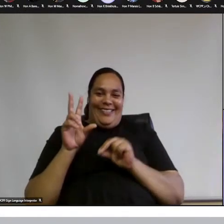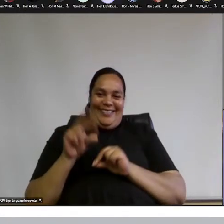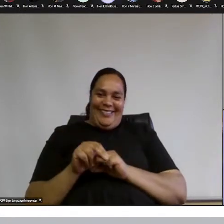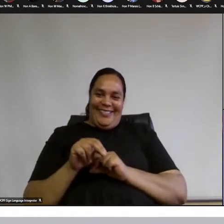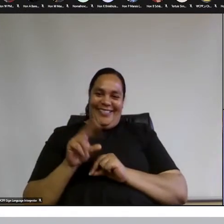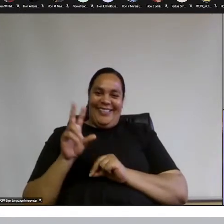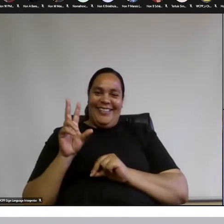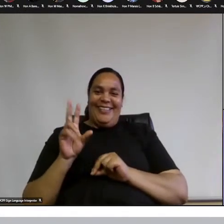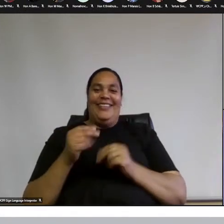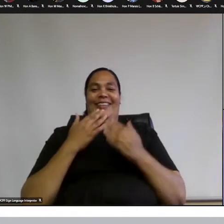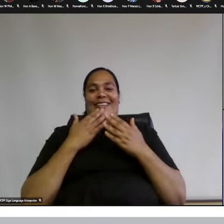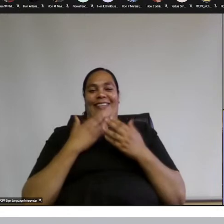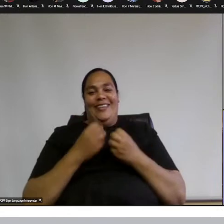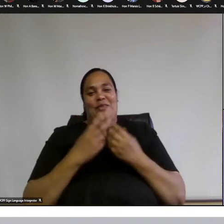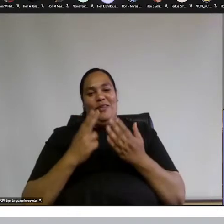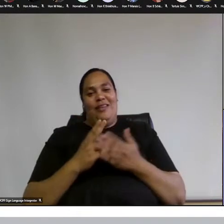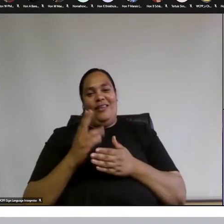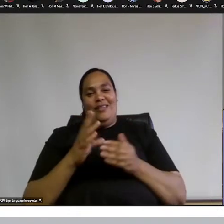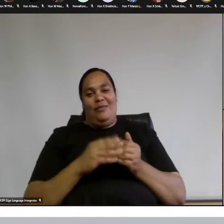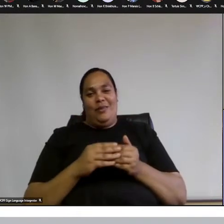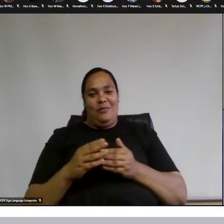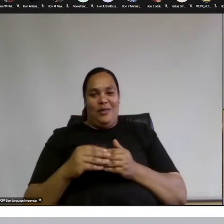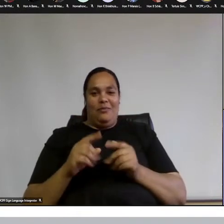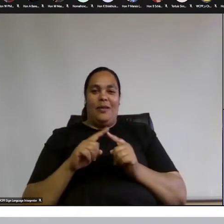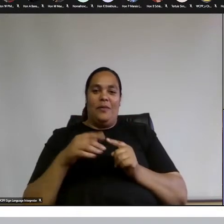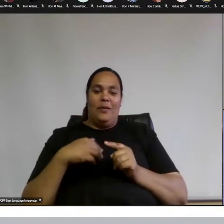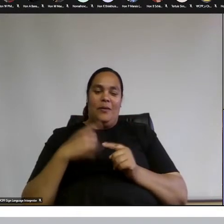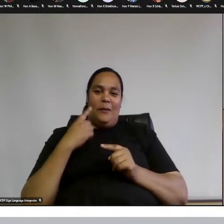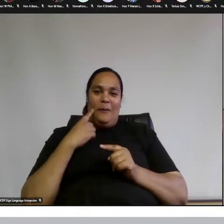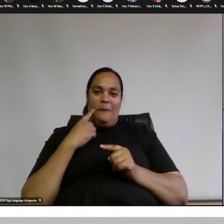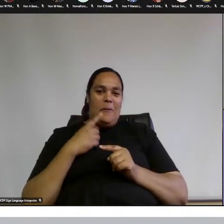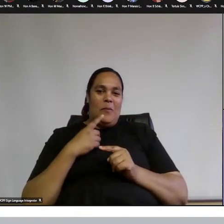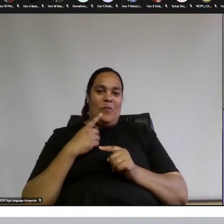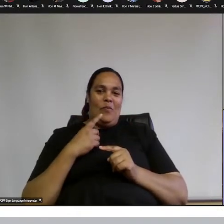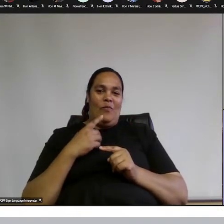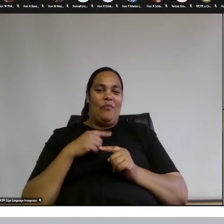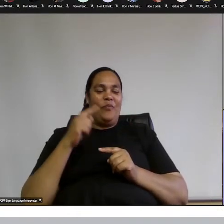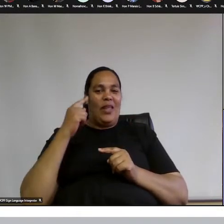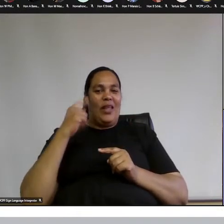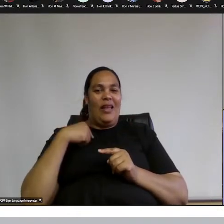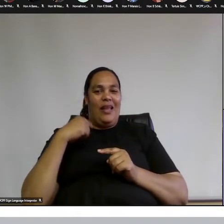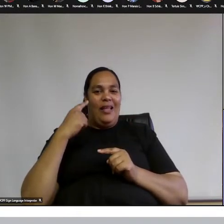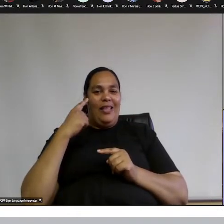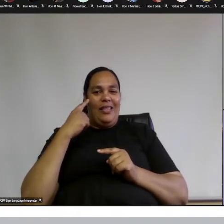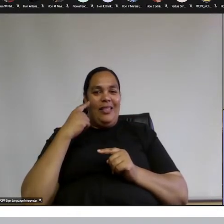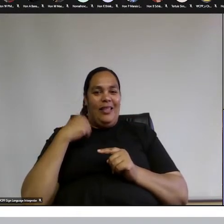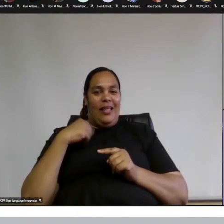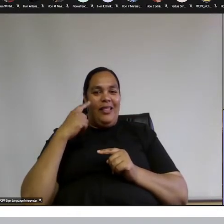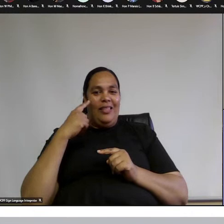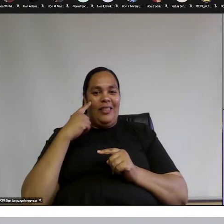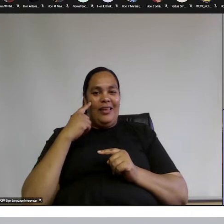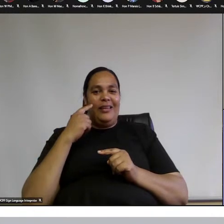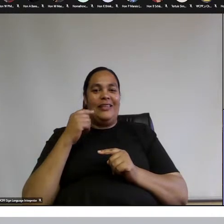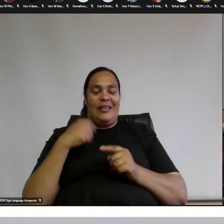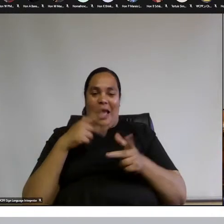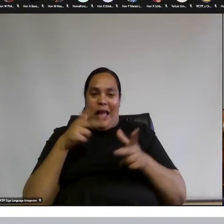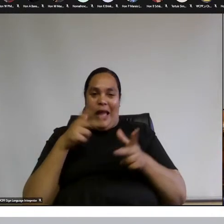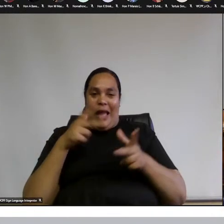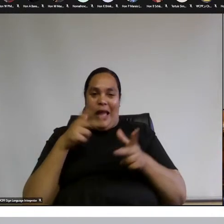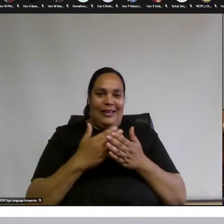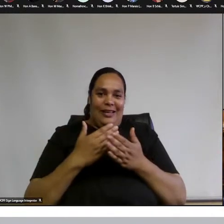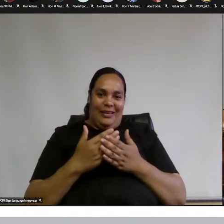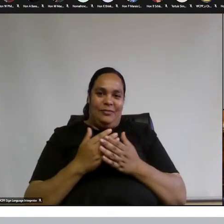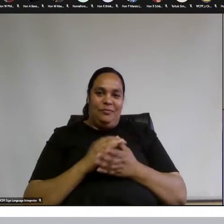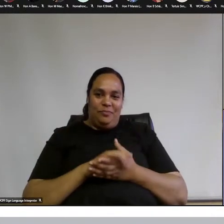No. Thank you, honourable members. I think the No is yes. heavy. I think the ayes have it. will never have.